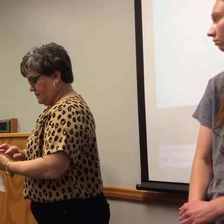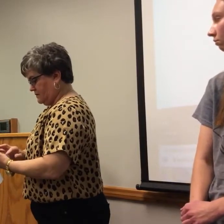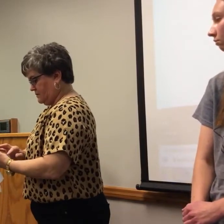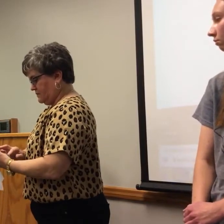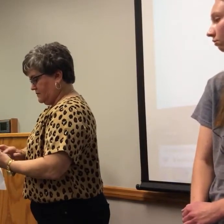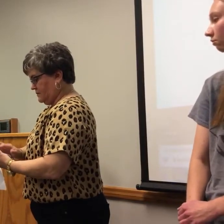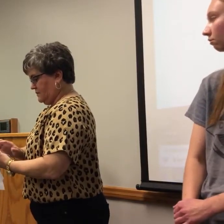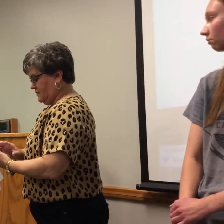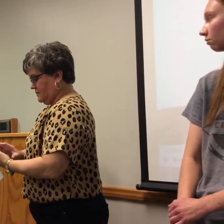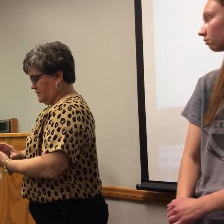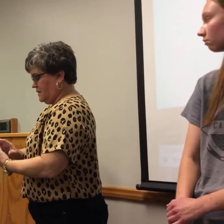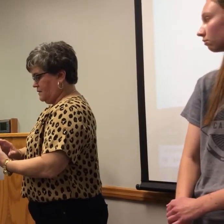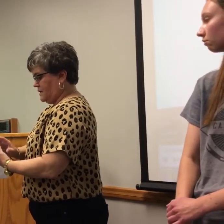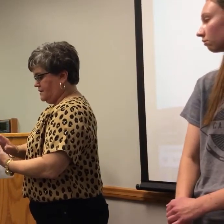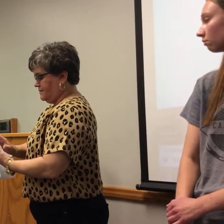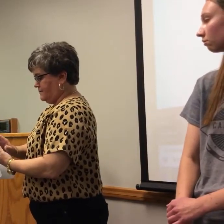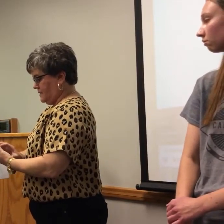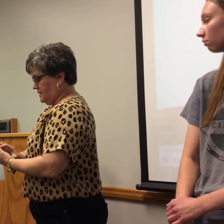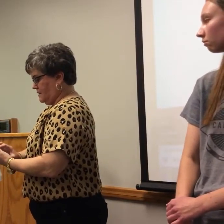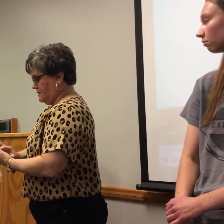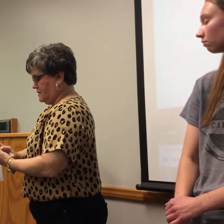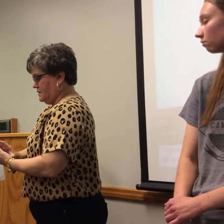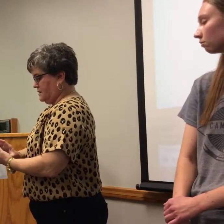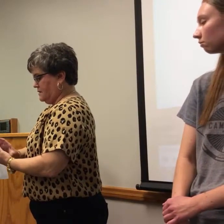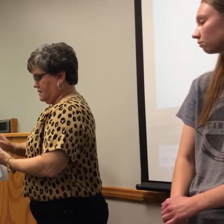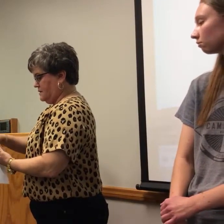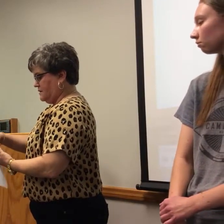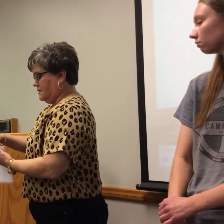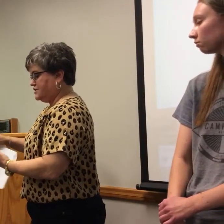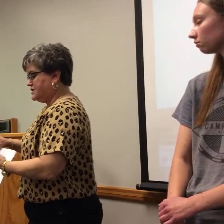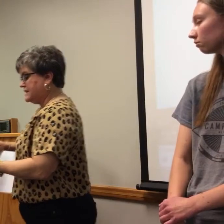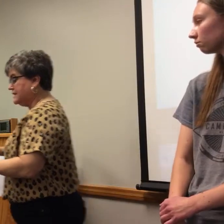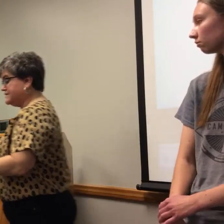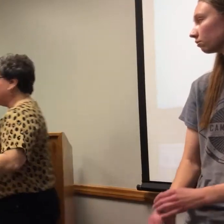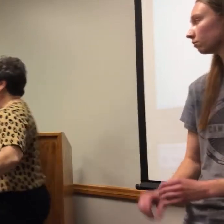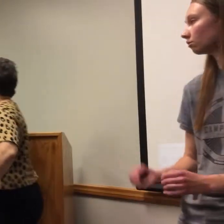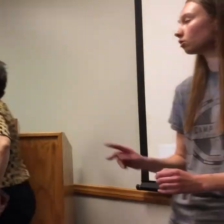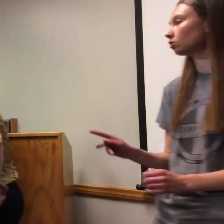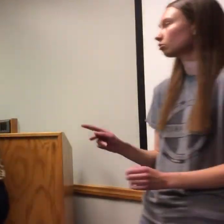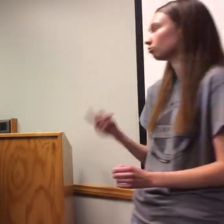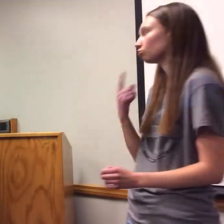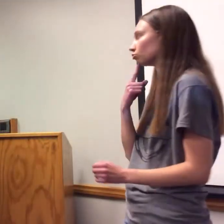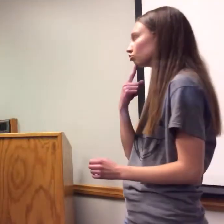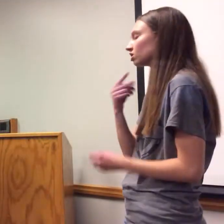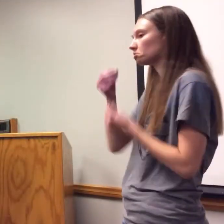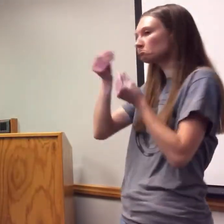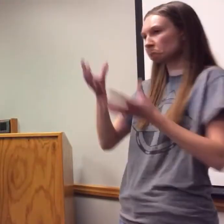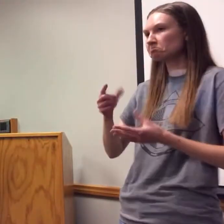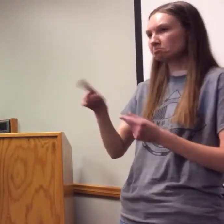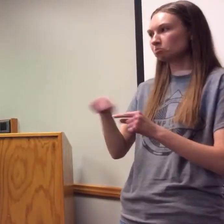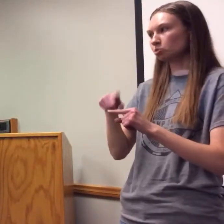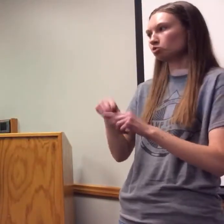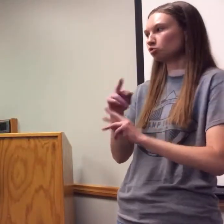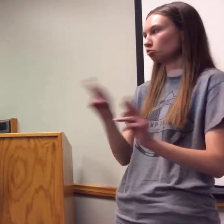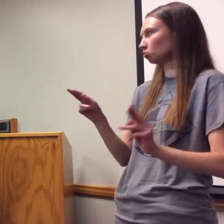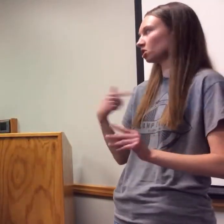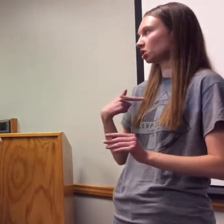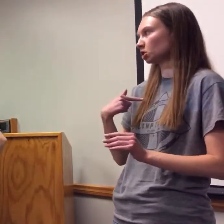it. I'll do this while you talk. Okay. All right, she said, let us know when you're ready, so I just sent a